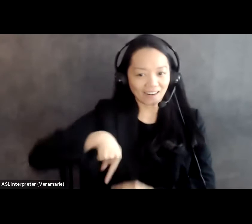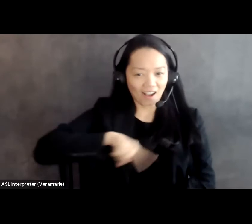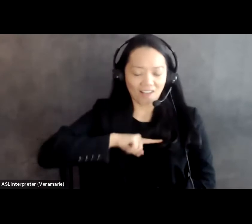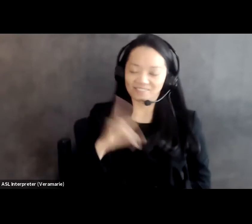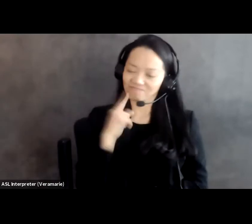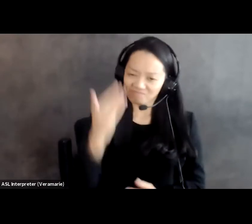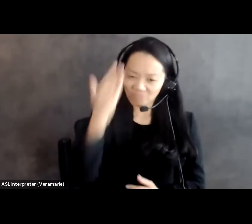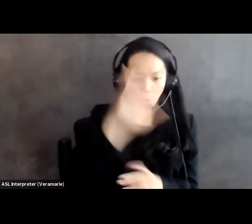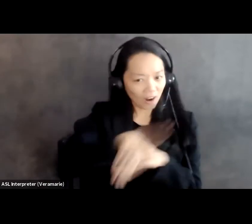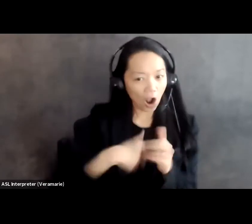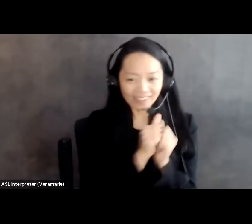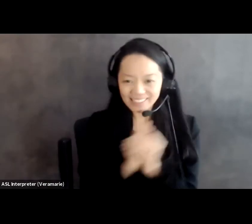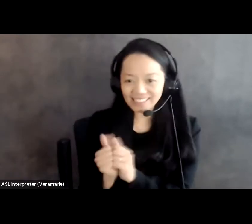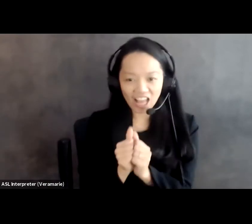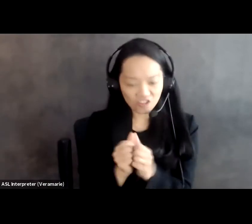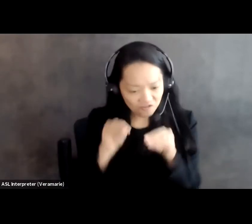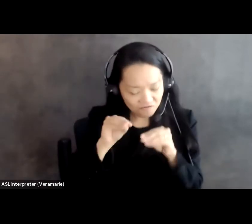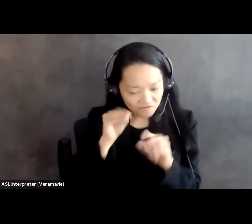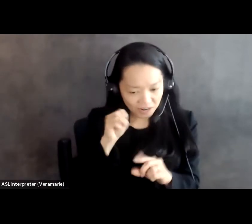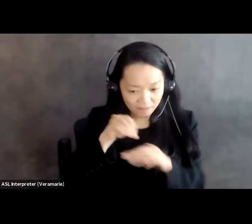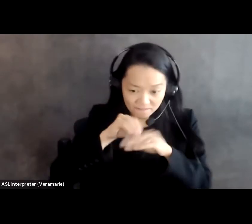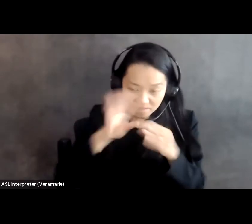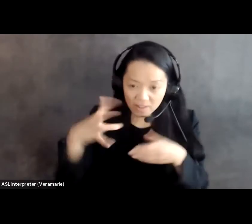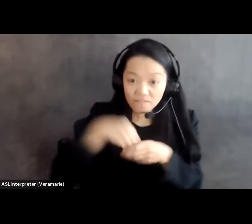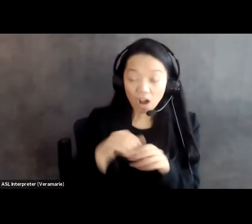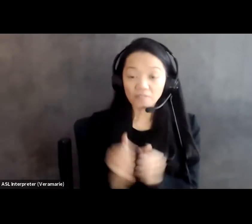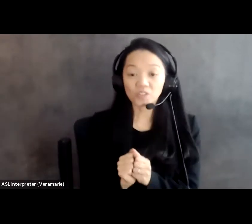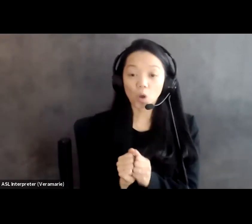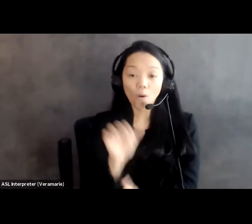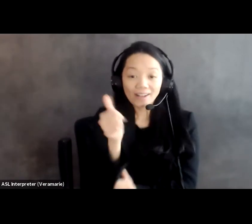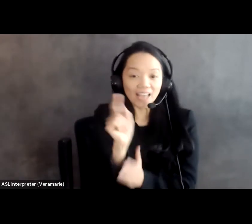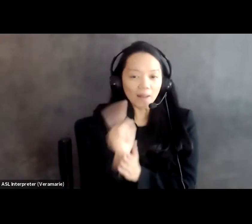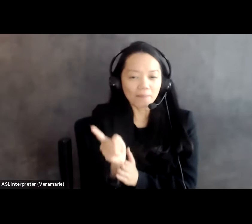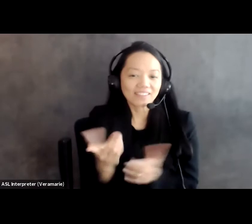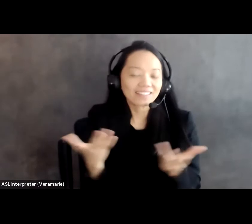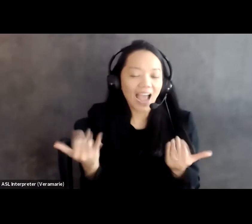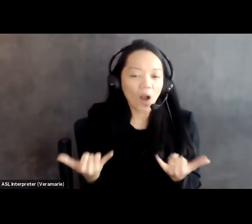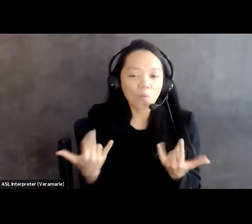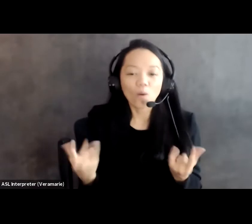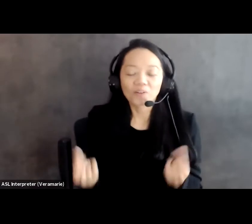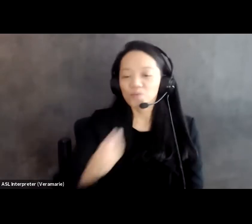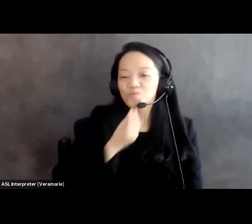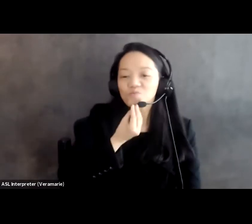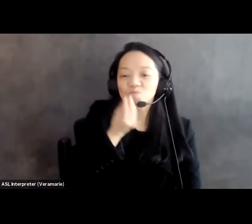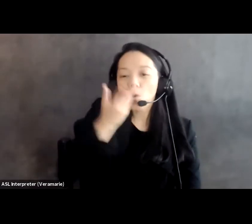together. I want to frame this 10 minutes, which for me is just a warm-up,